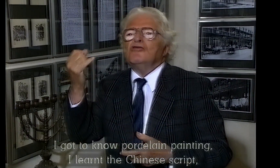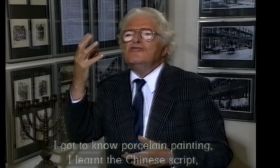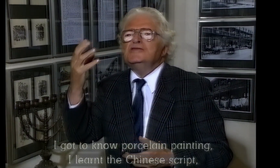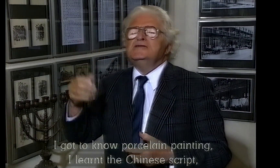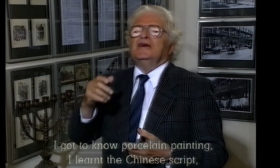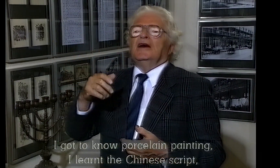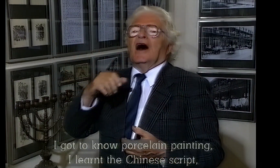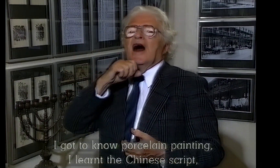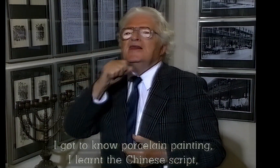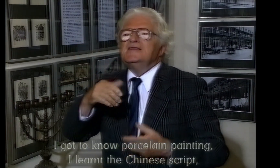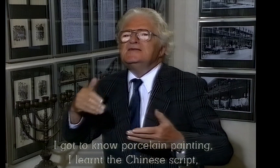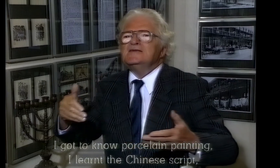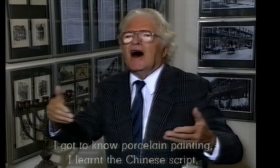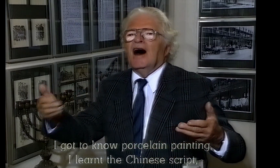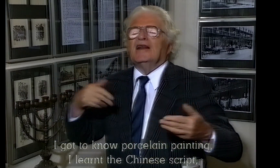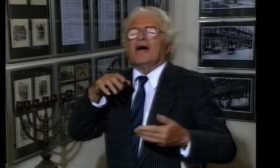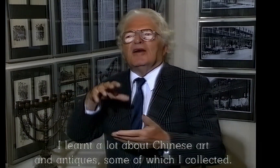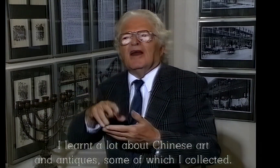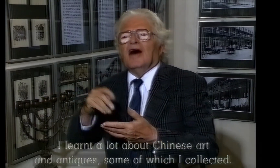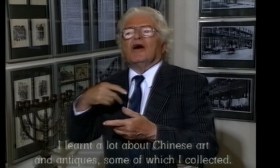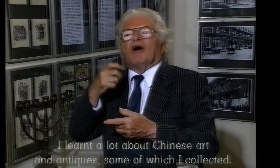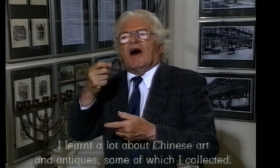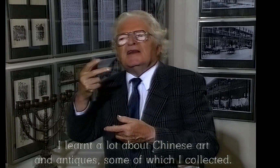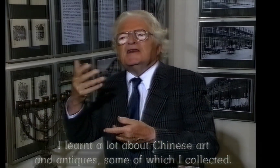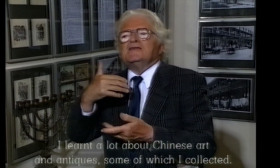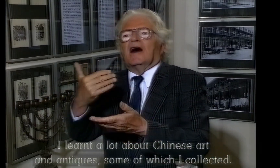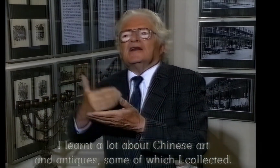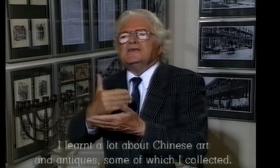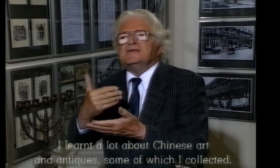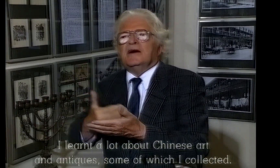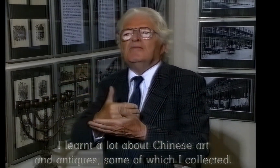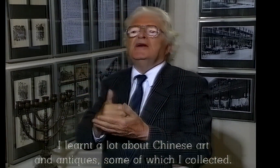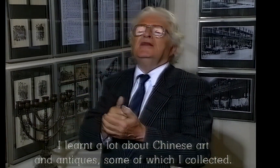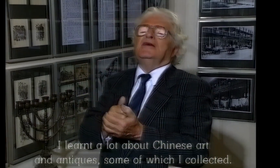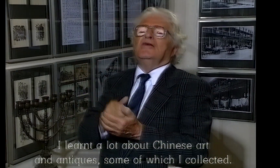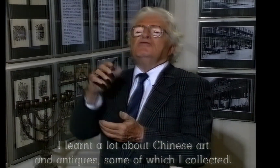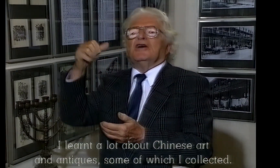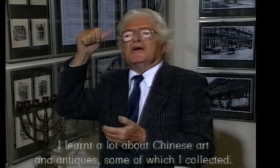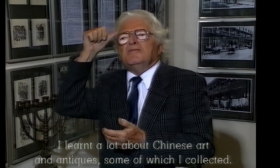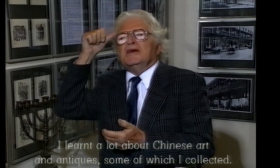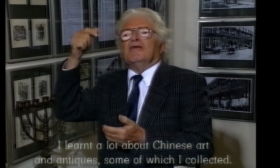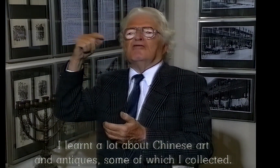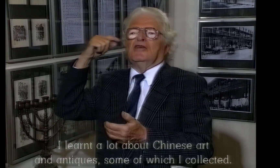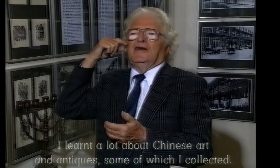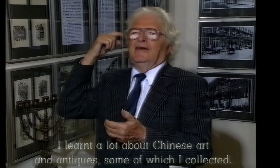Chinese script, I learnt a lot about Chinese art and antiques, some of which I collected as souvenirs of